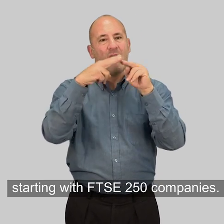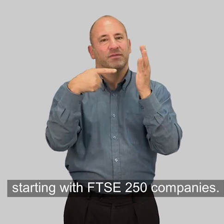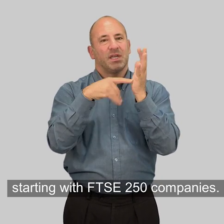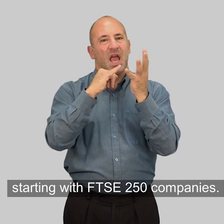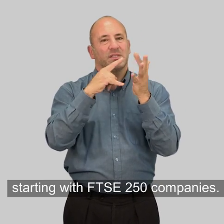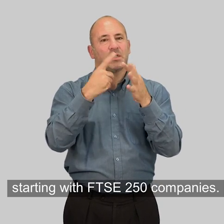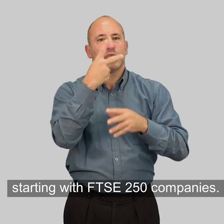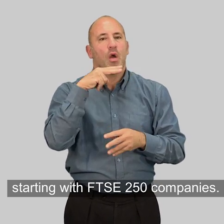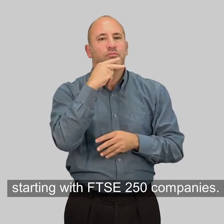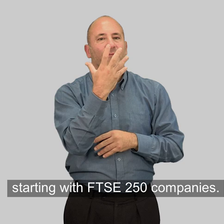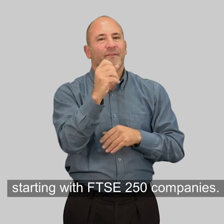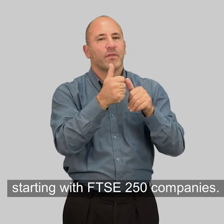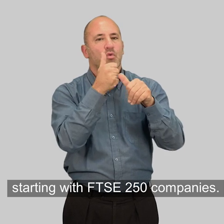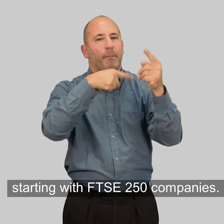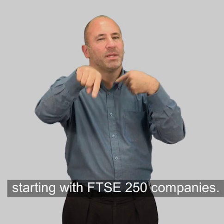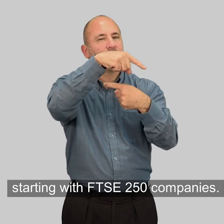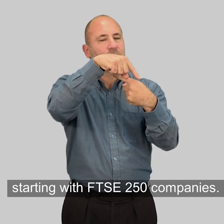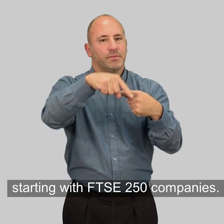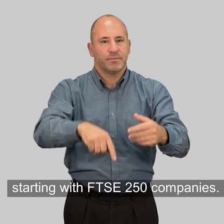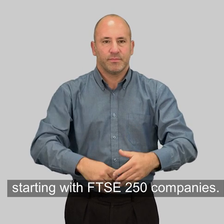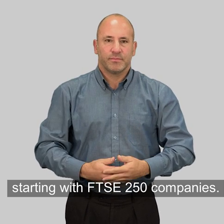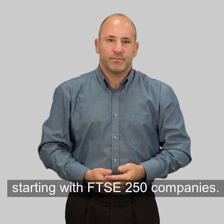with FTSE 250 companies.